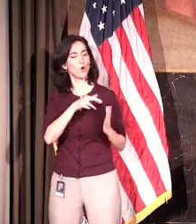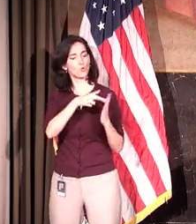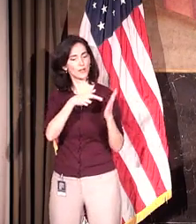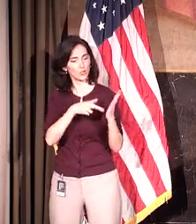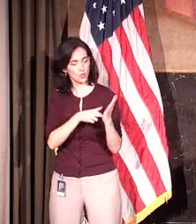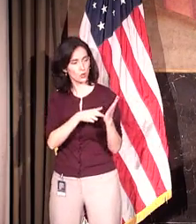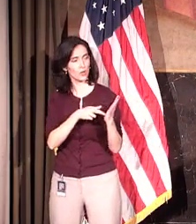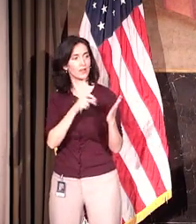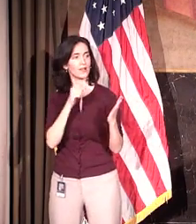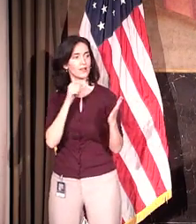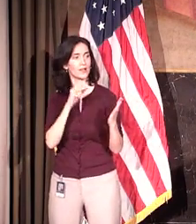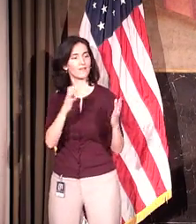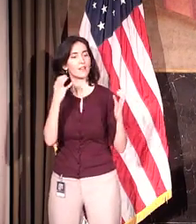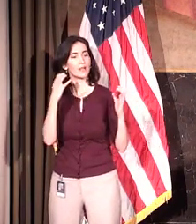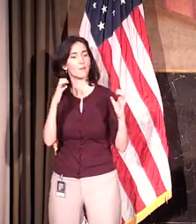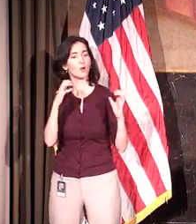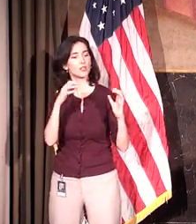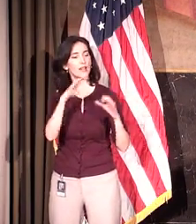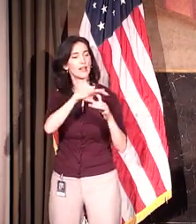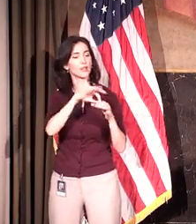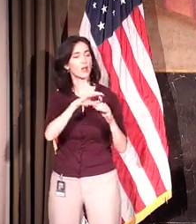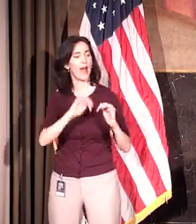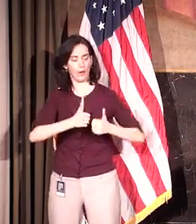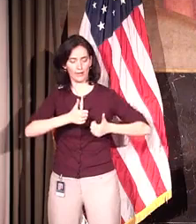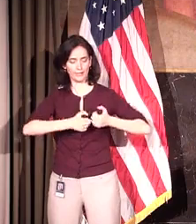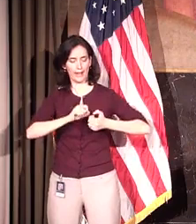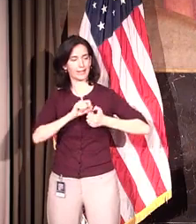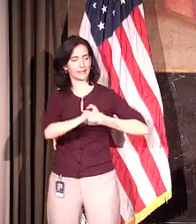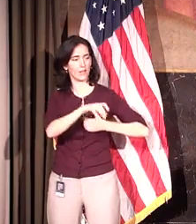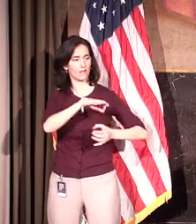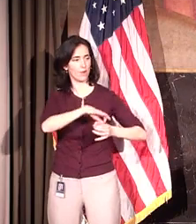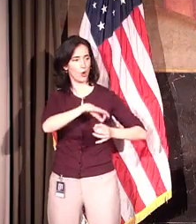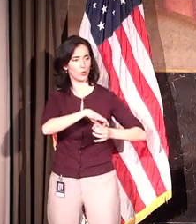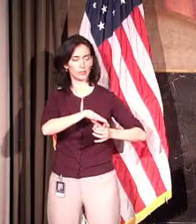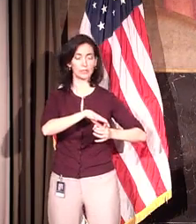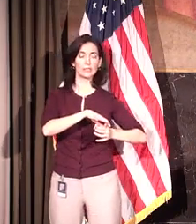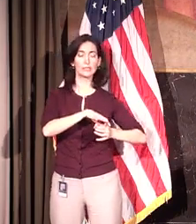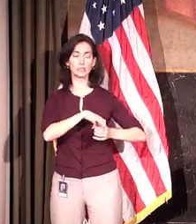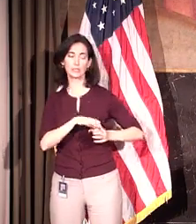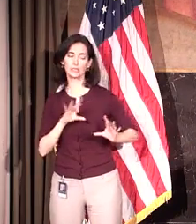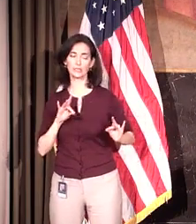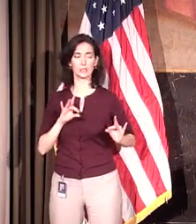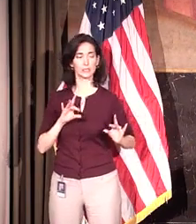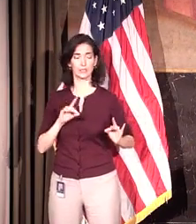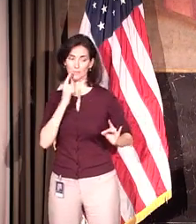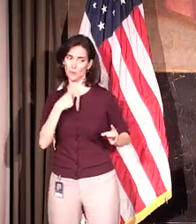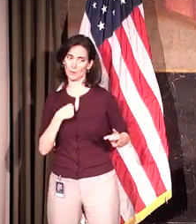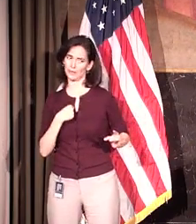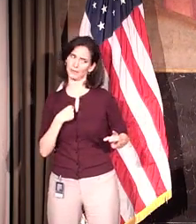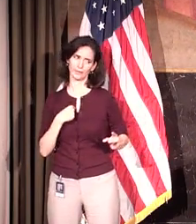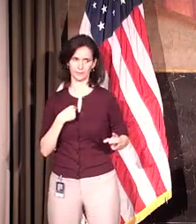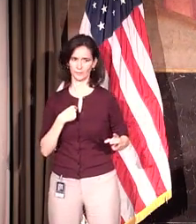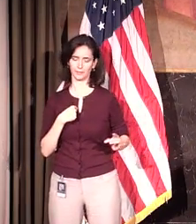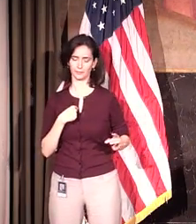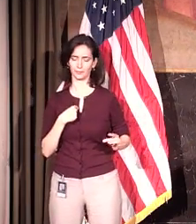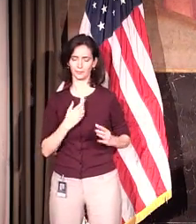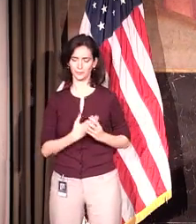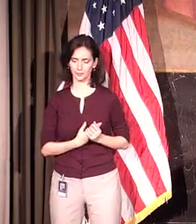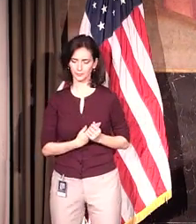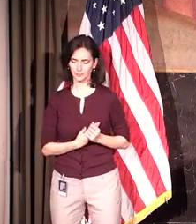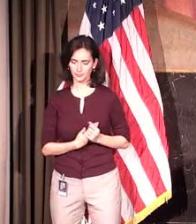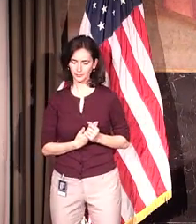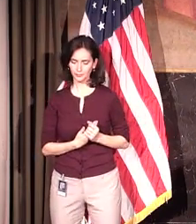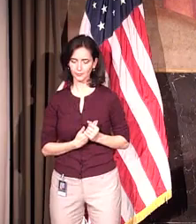emergency election plan by text message. That's problematic for me.